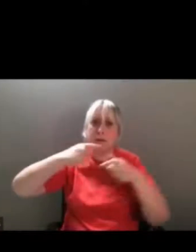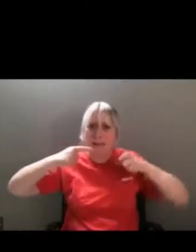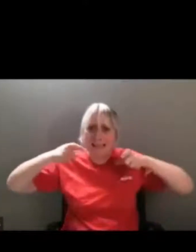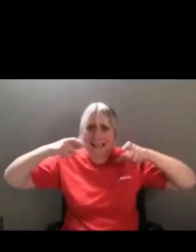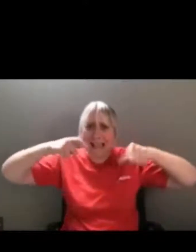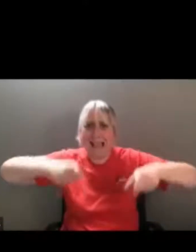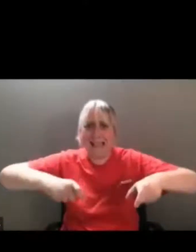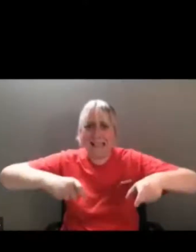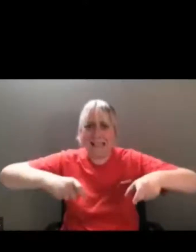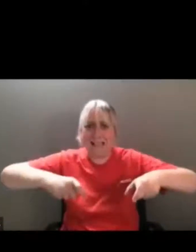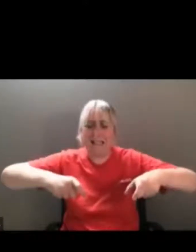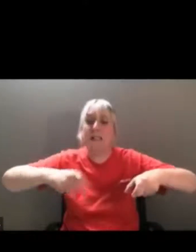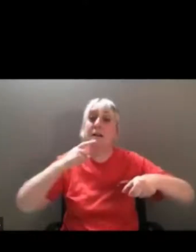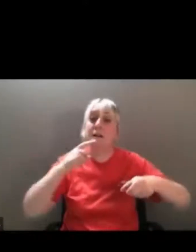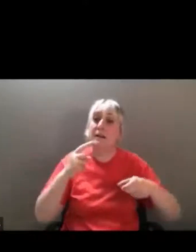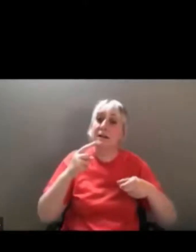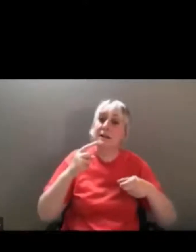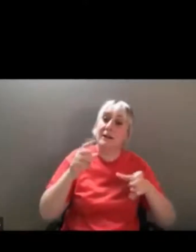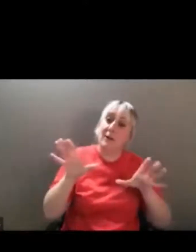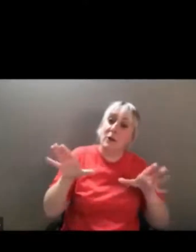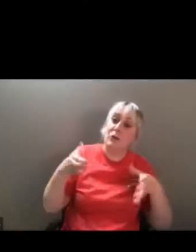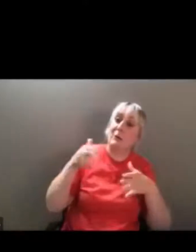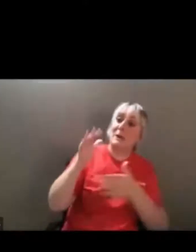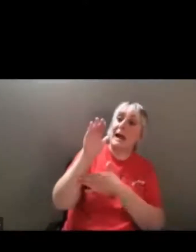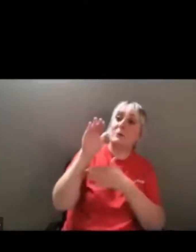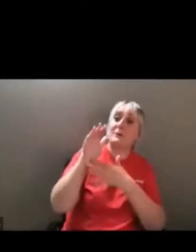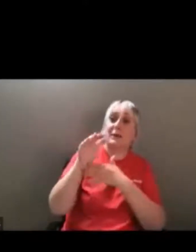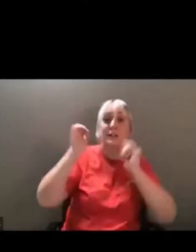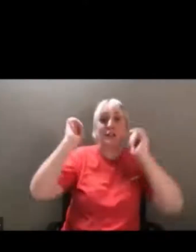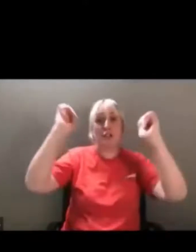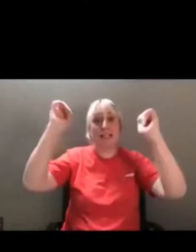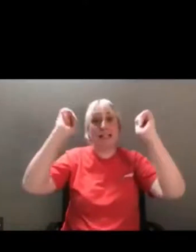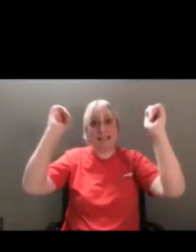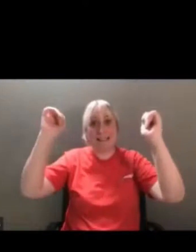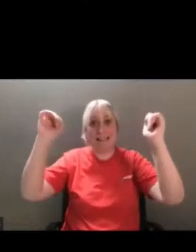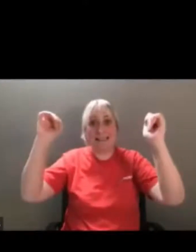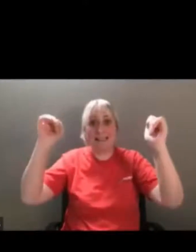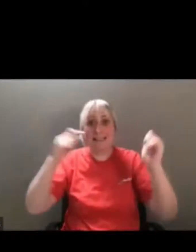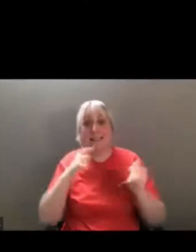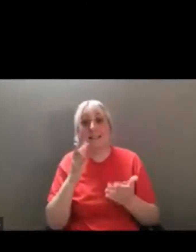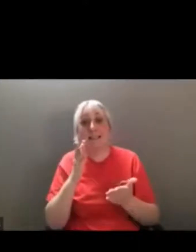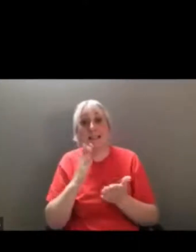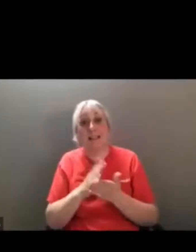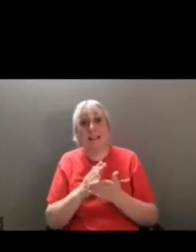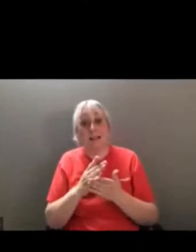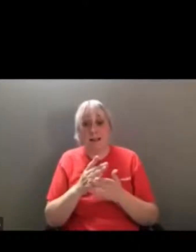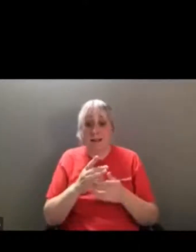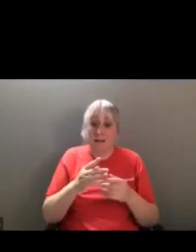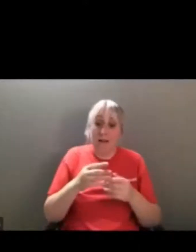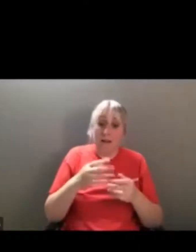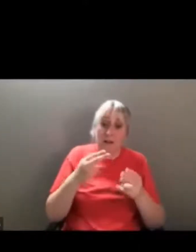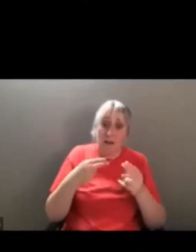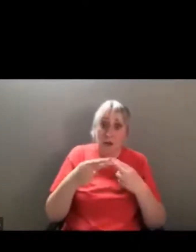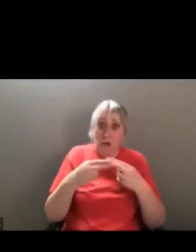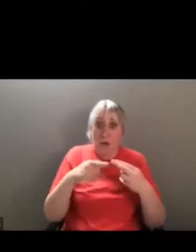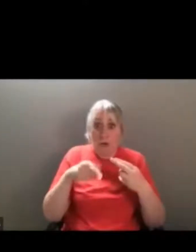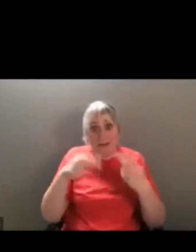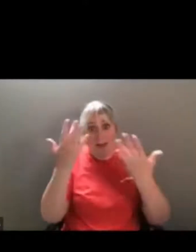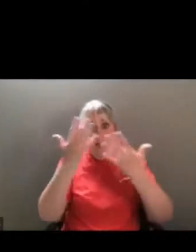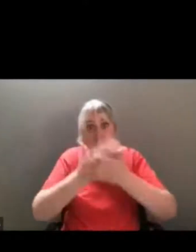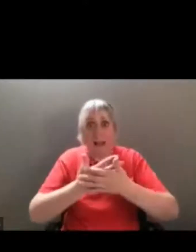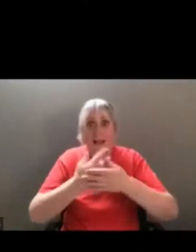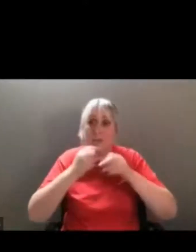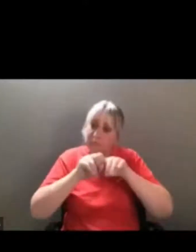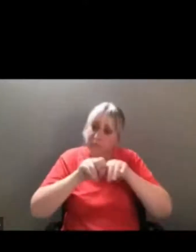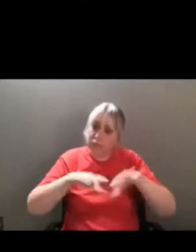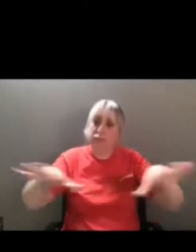emerging to the cheering crowd waiting outside made the primetime news that evening. By the end of that week, Atos had become a